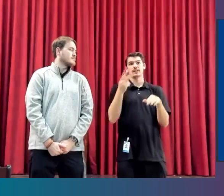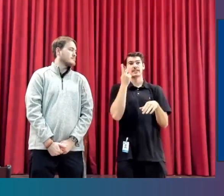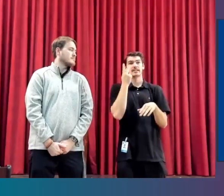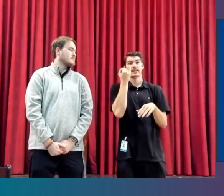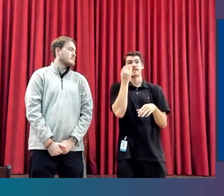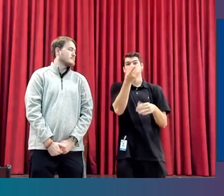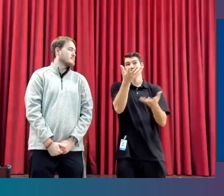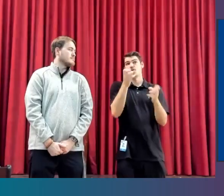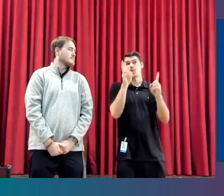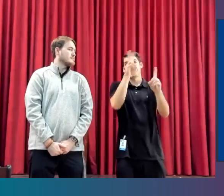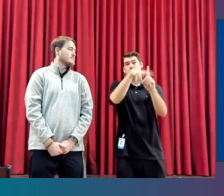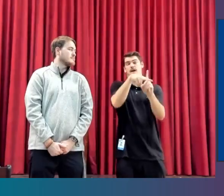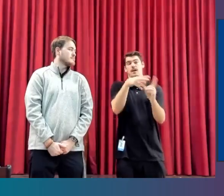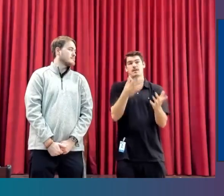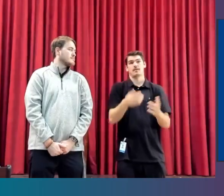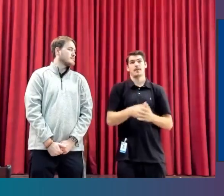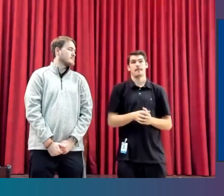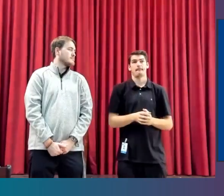apply.